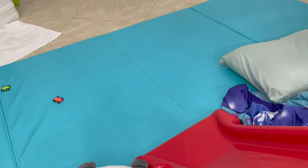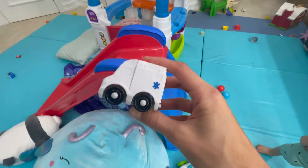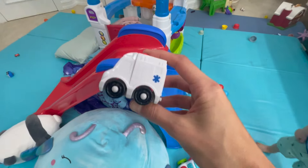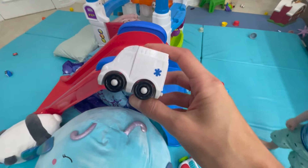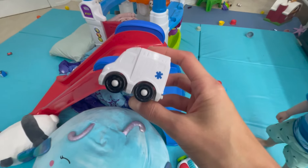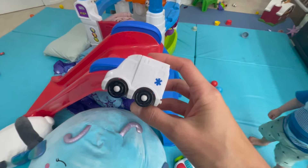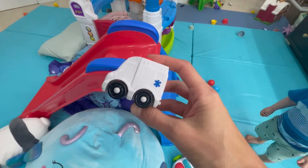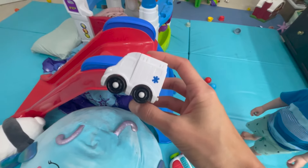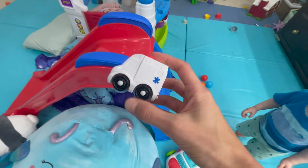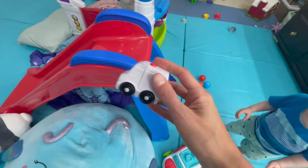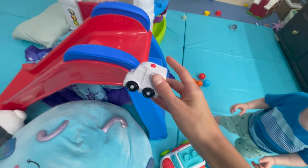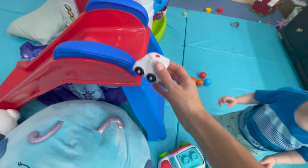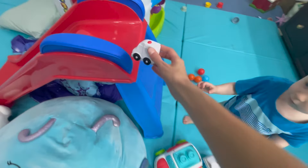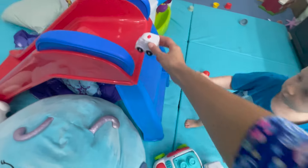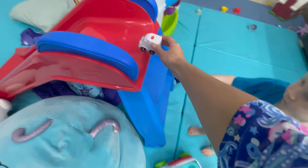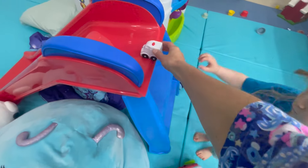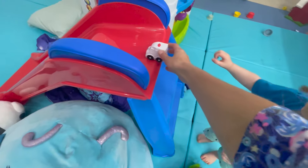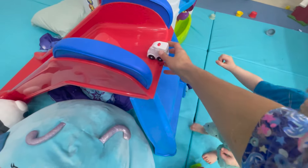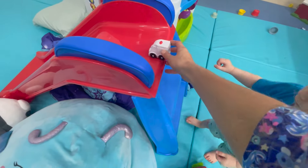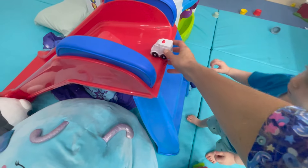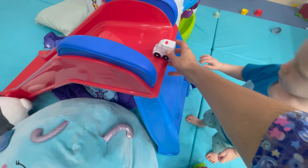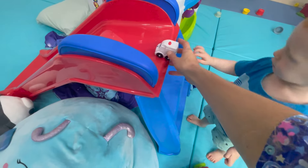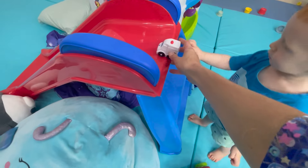Whoa! A white ambulance!